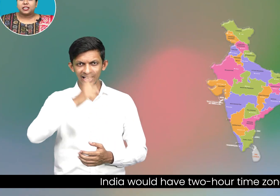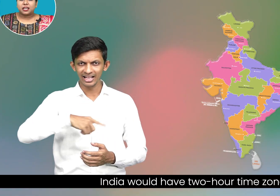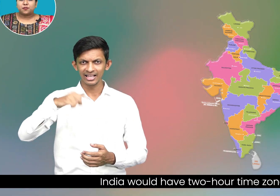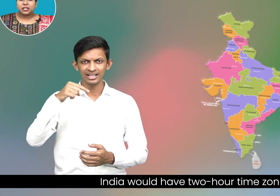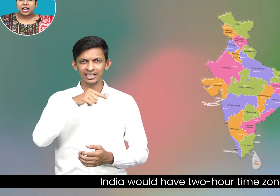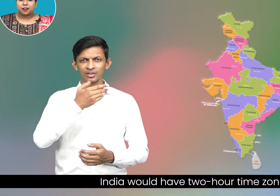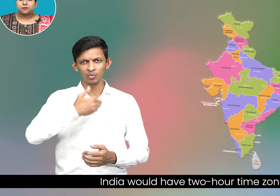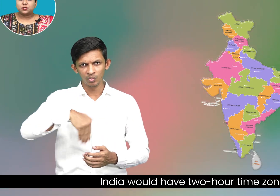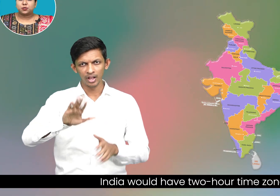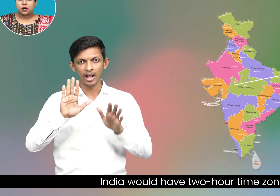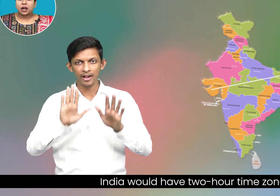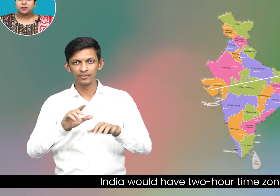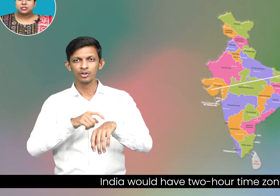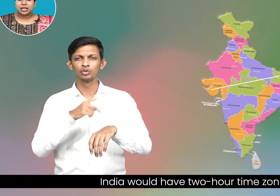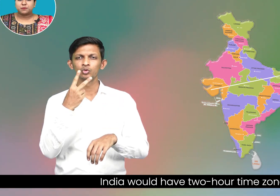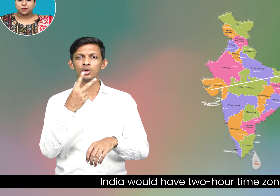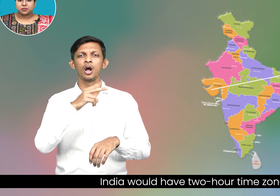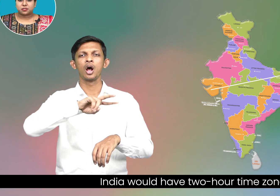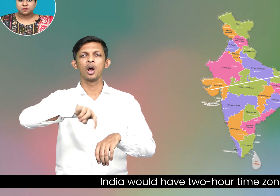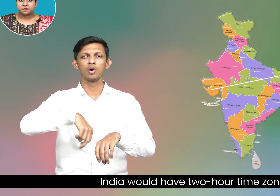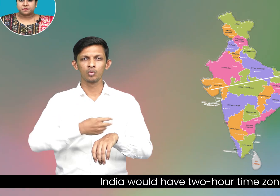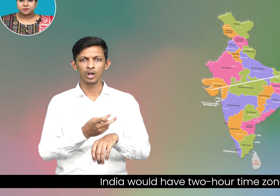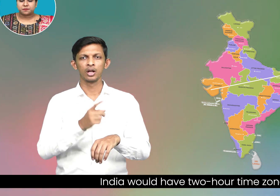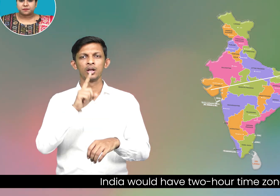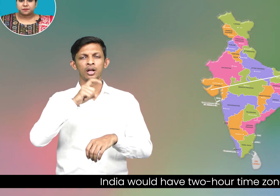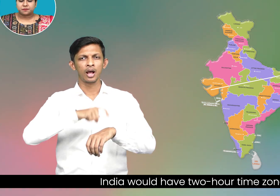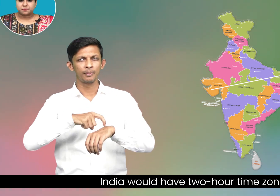India would have two hour time zones.